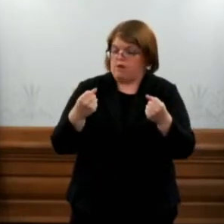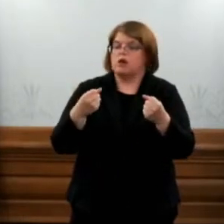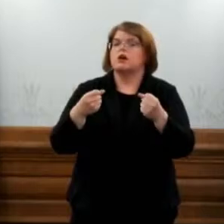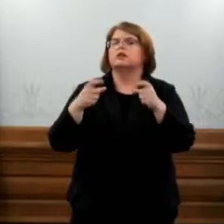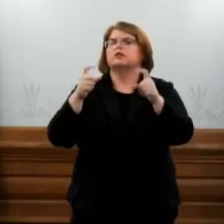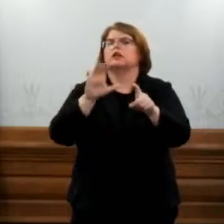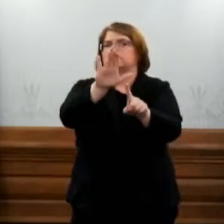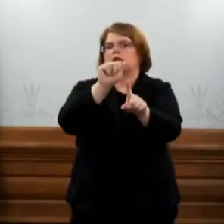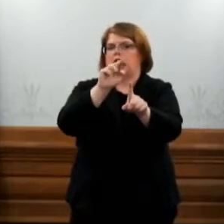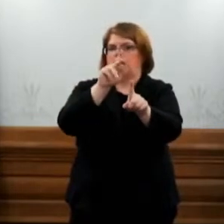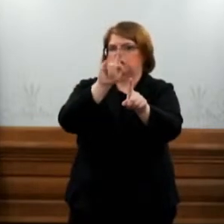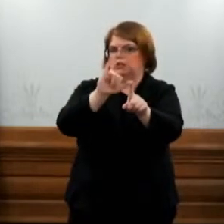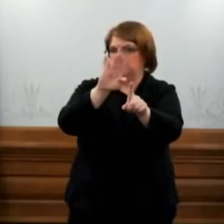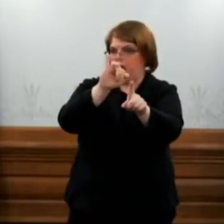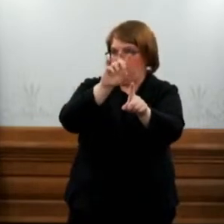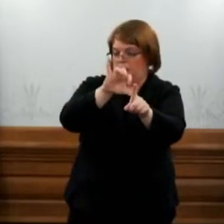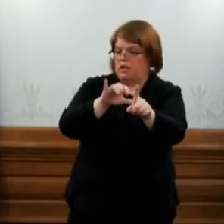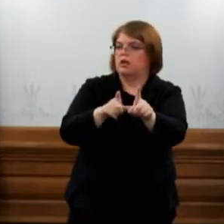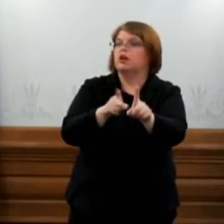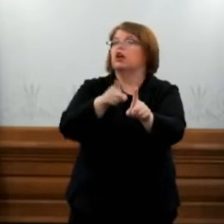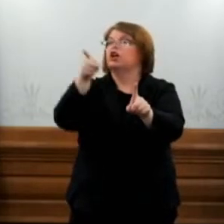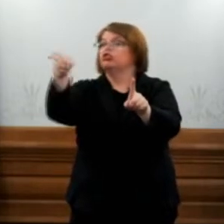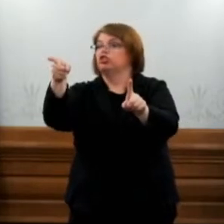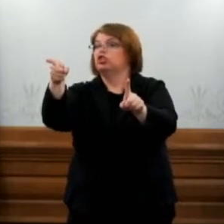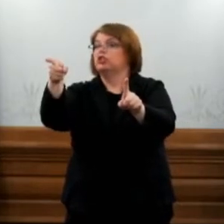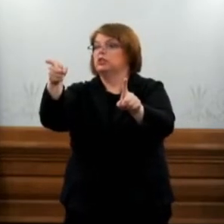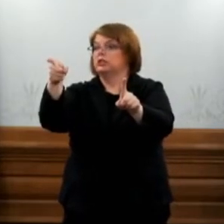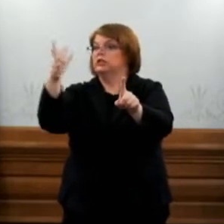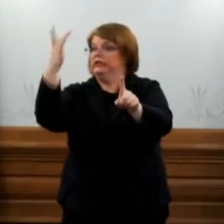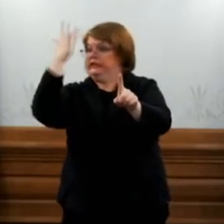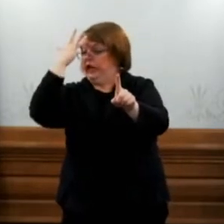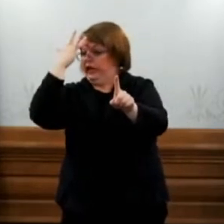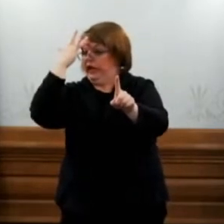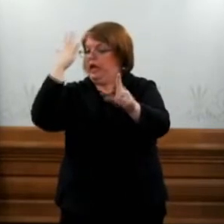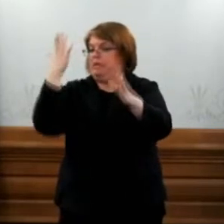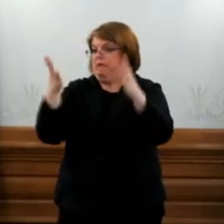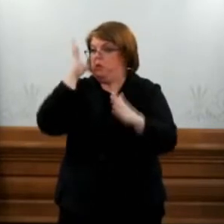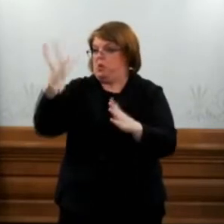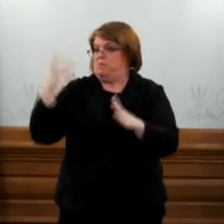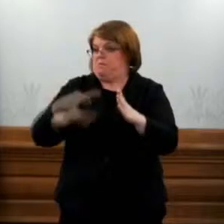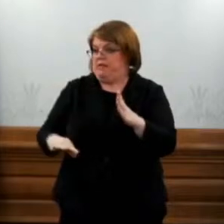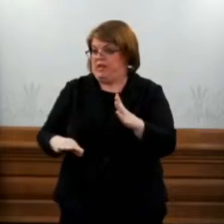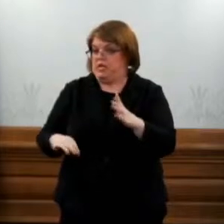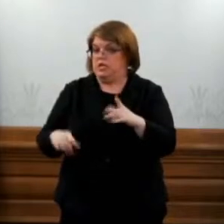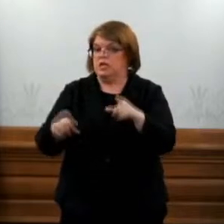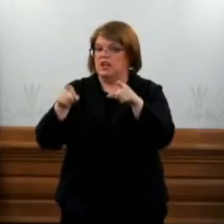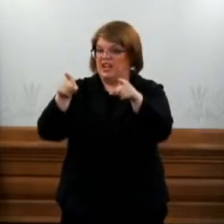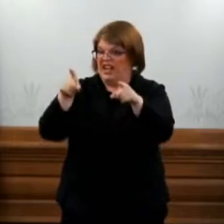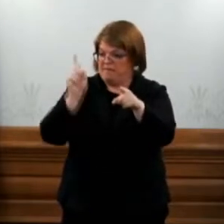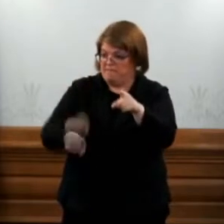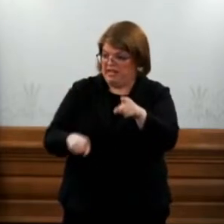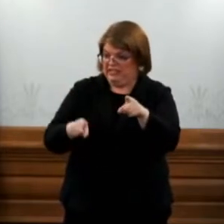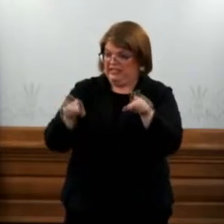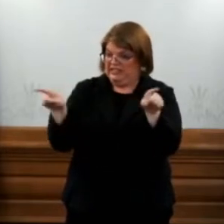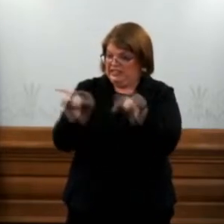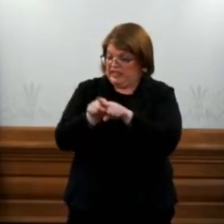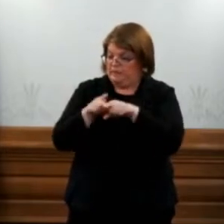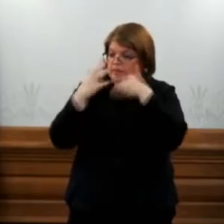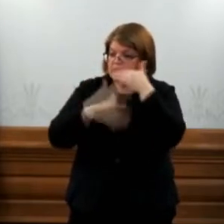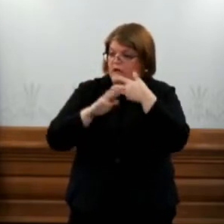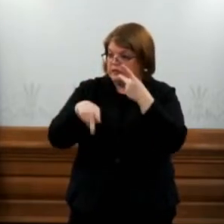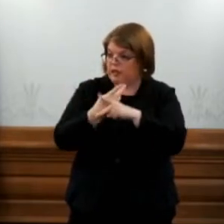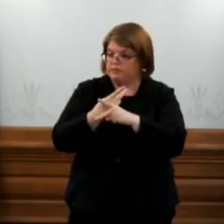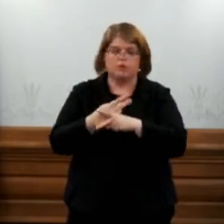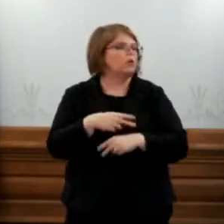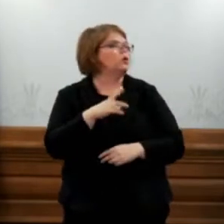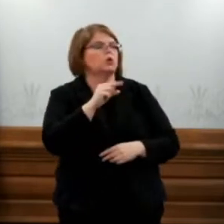and she has COVID-19 and needs to, or would benefit quite possibly from that. Do they have to be of the same blood type? Not that I'm